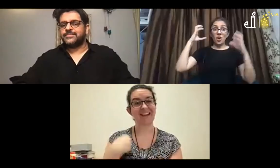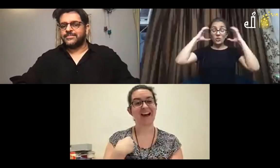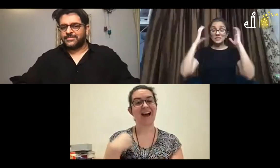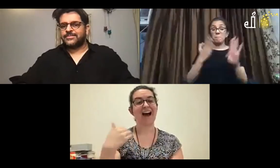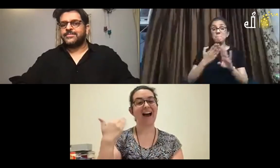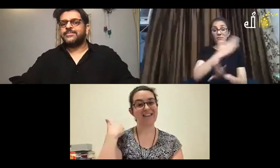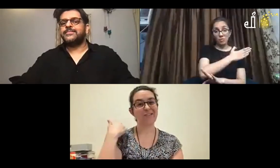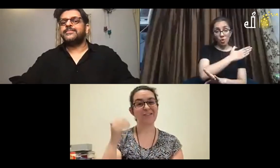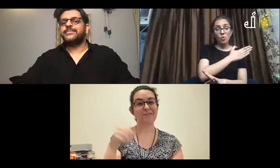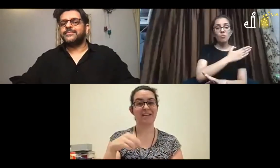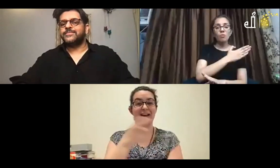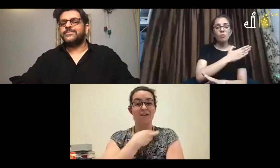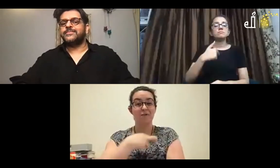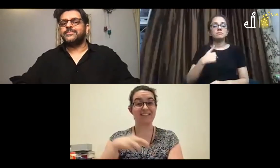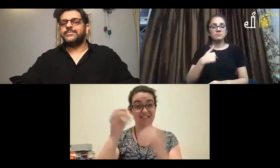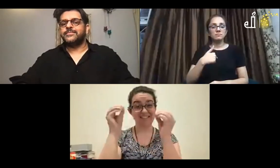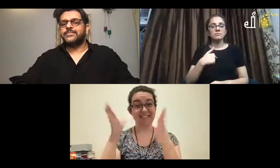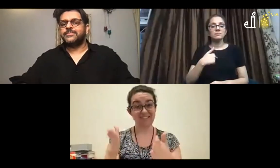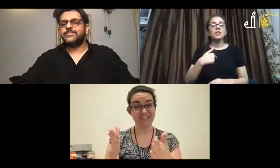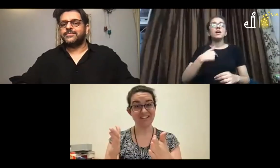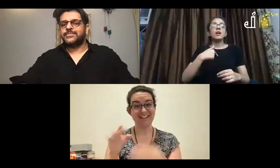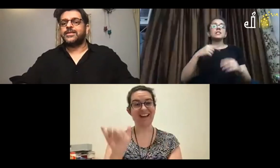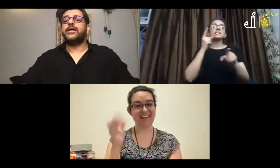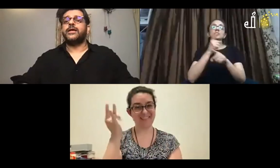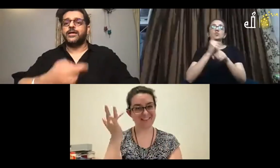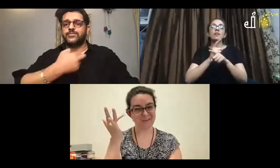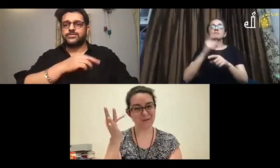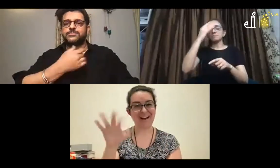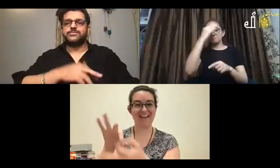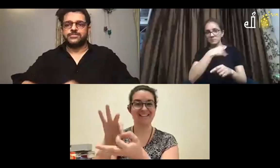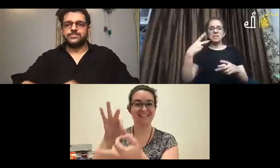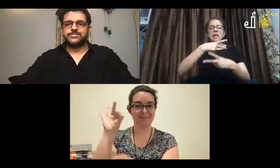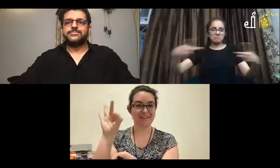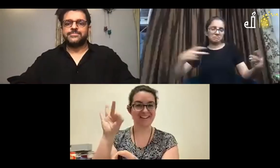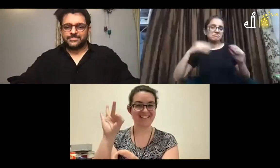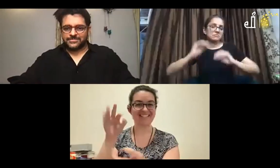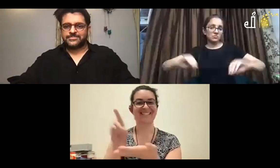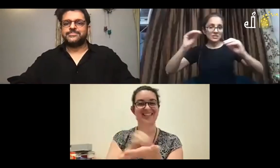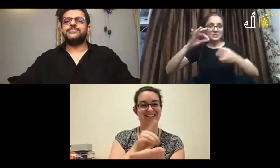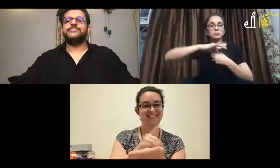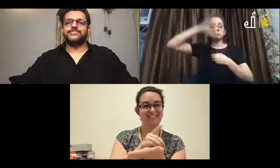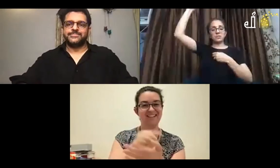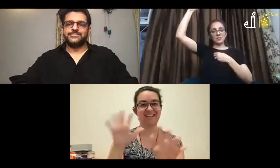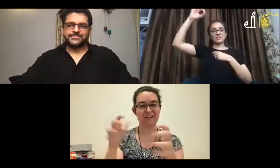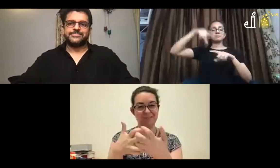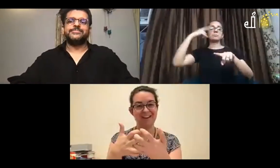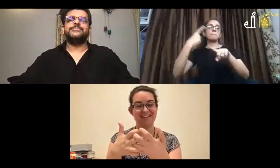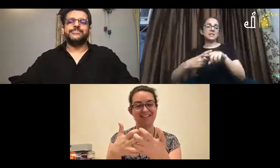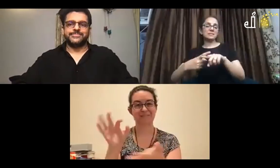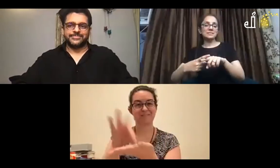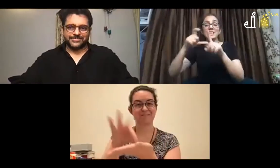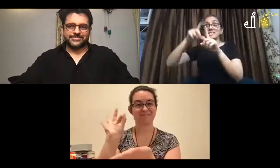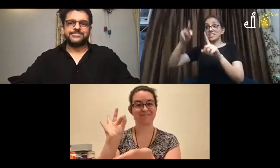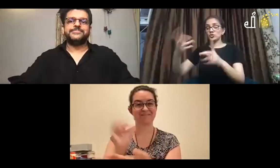audiologist, I used to be a religion teacher, and that's why spirit and dictionary